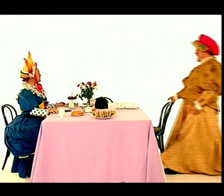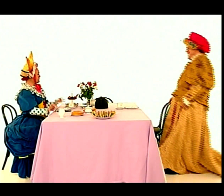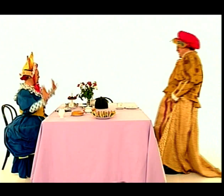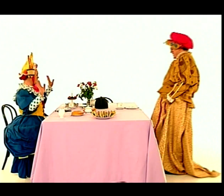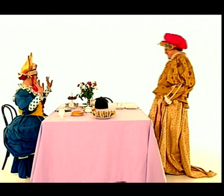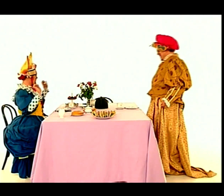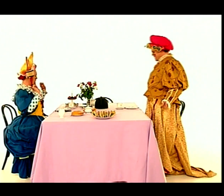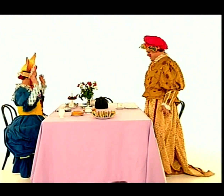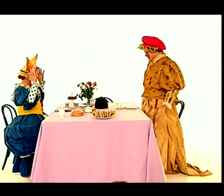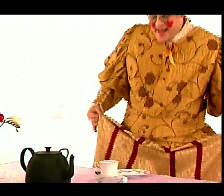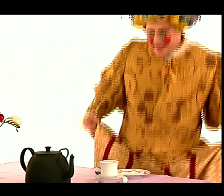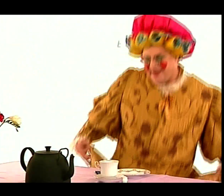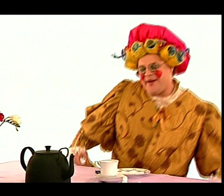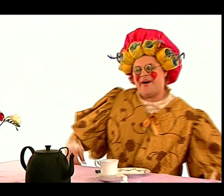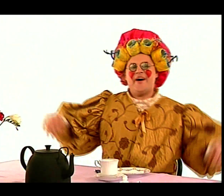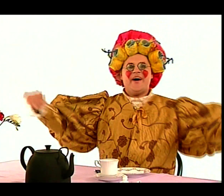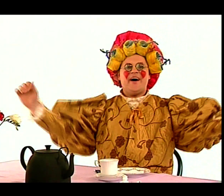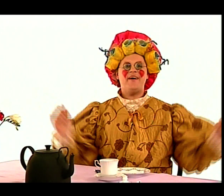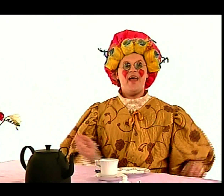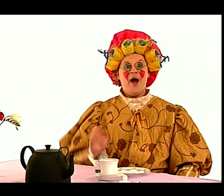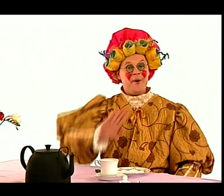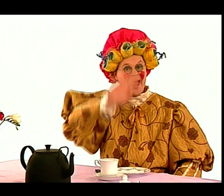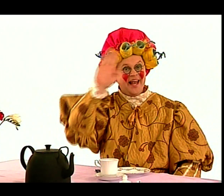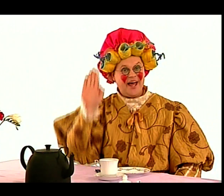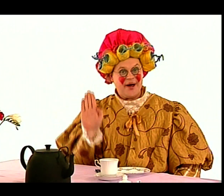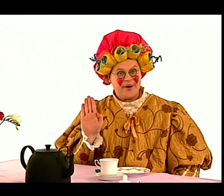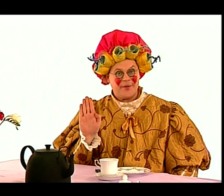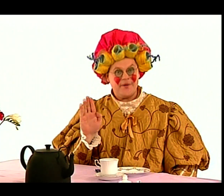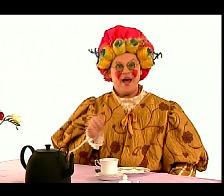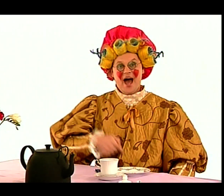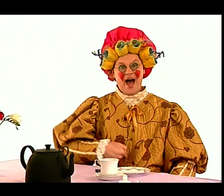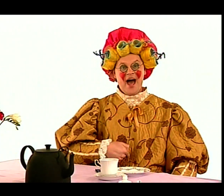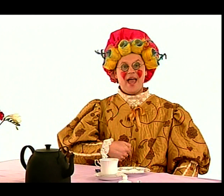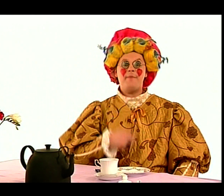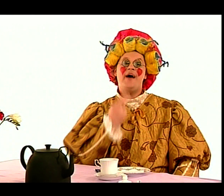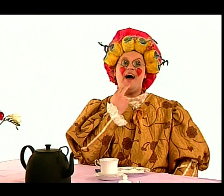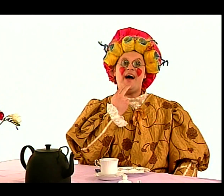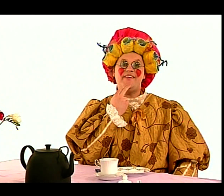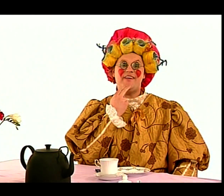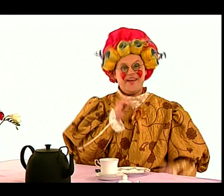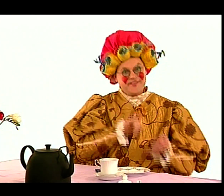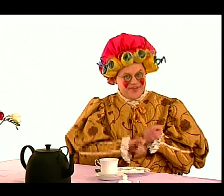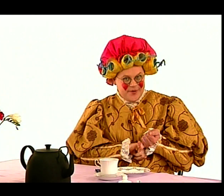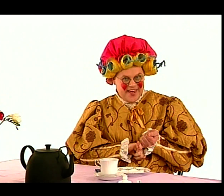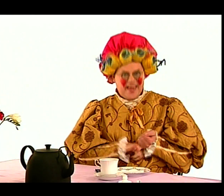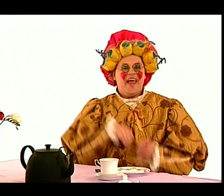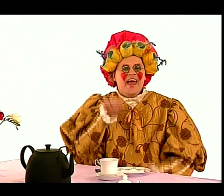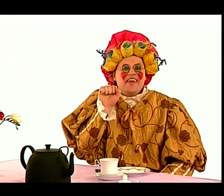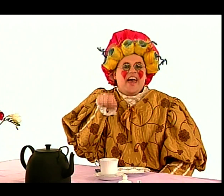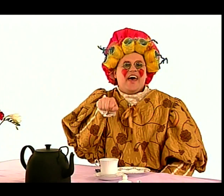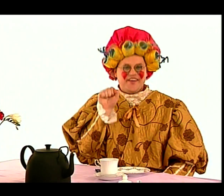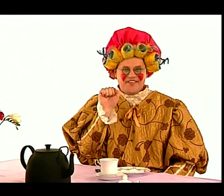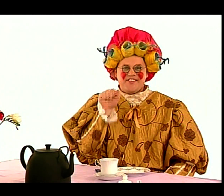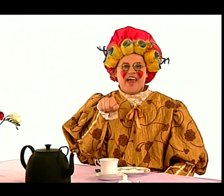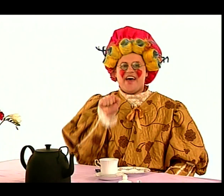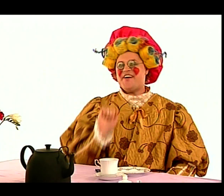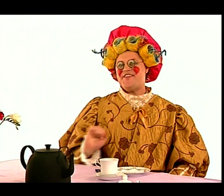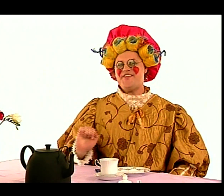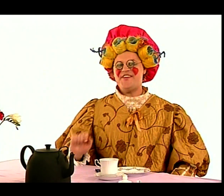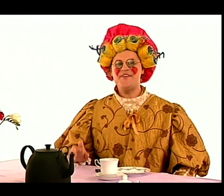Oh, there we are. Oh, hello. I'm Auntie Suki. Yes, yes.